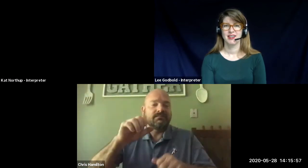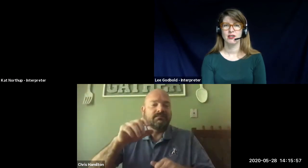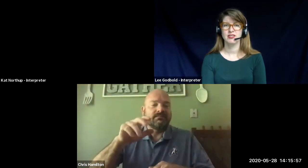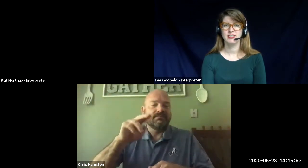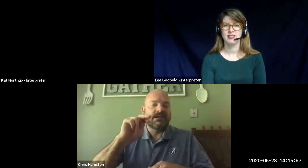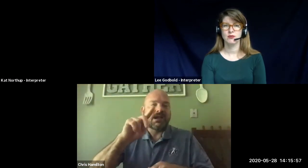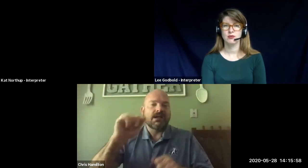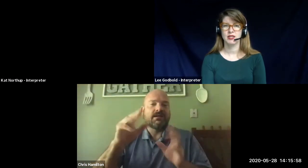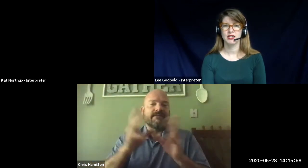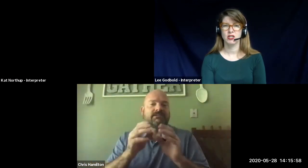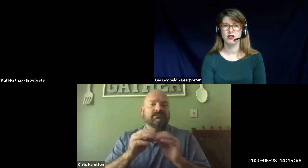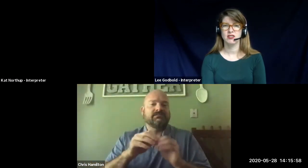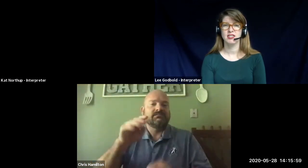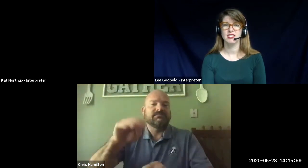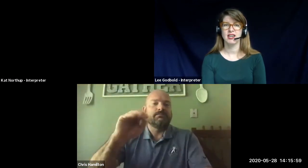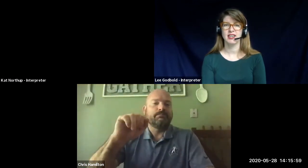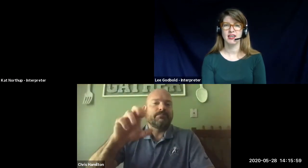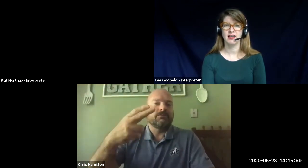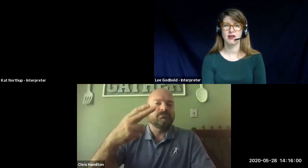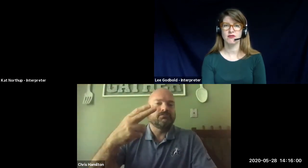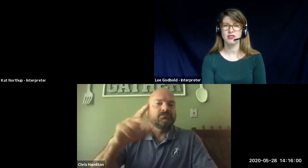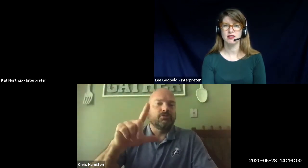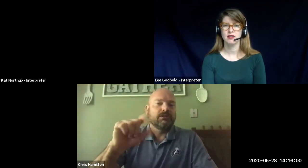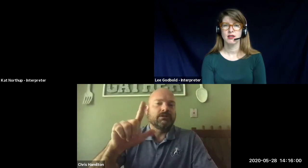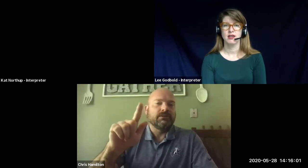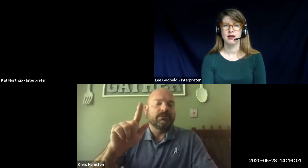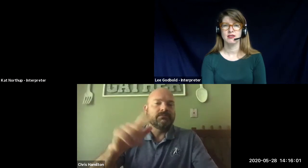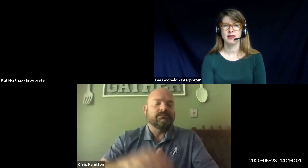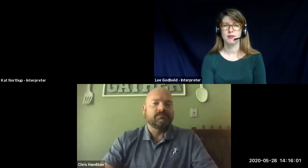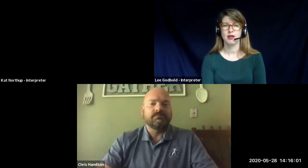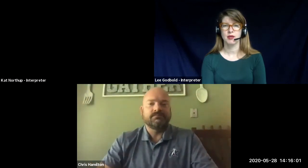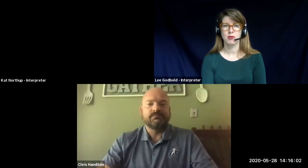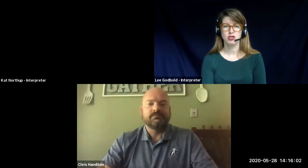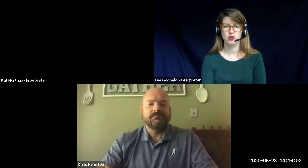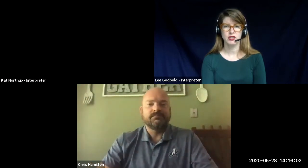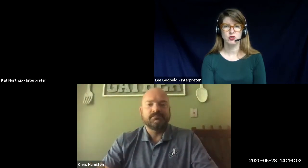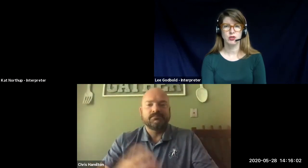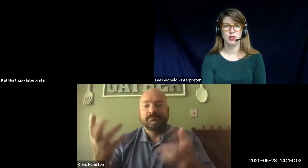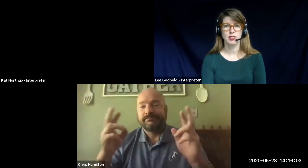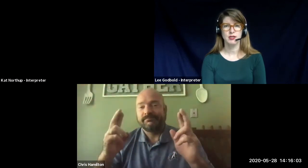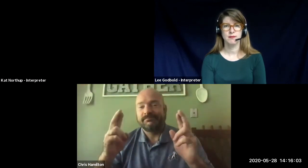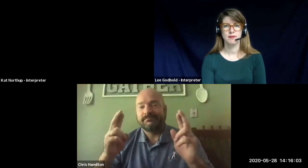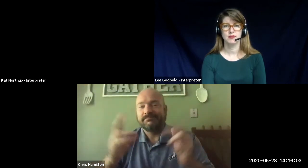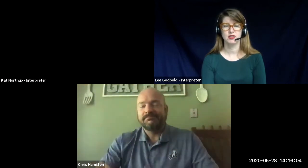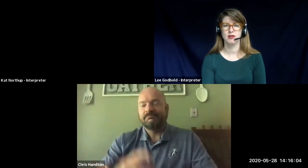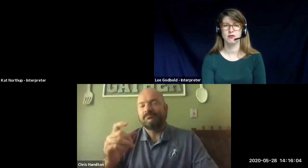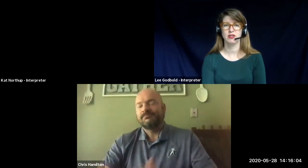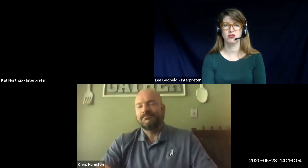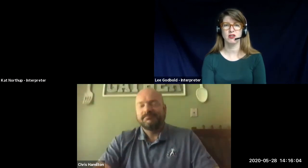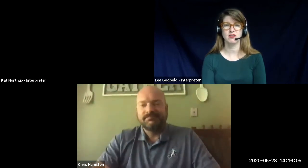I know TSD was planning to host an NDIA conference this coming March 2021. So fingers crossed that that